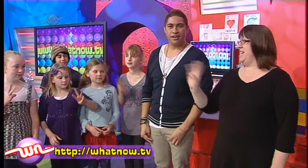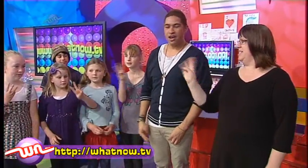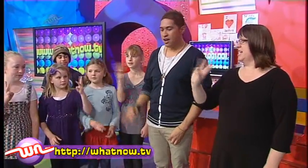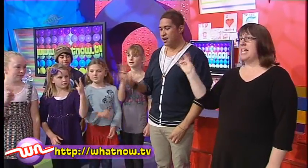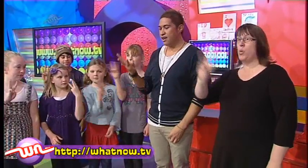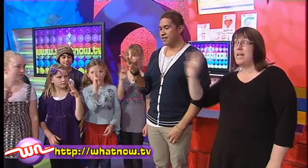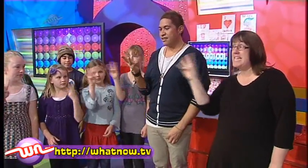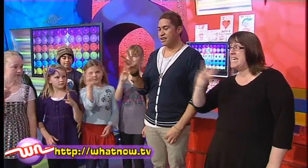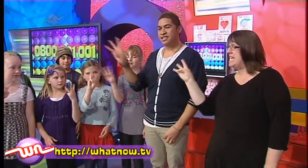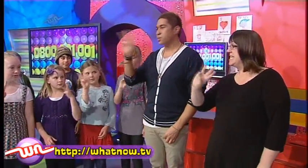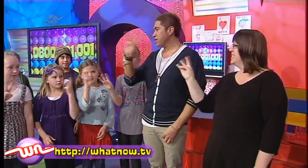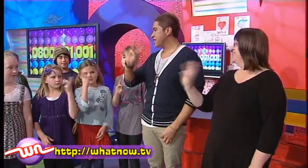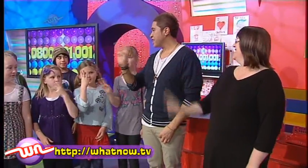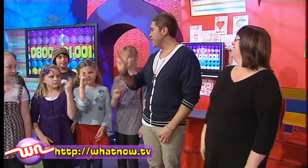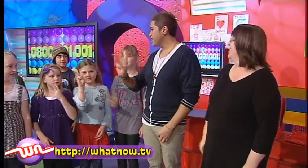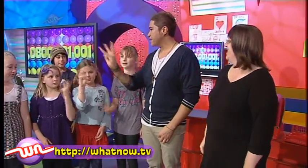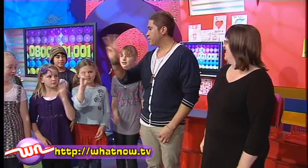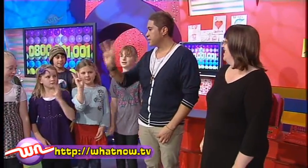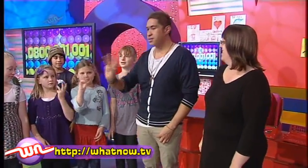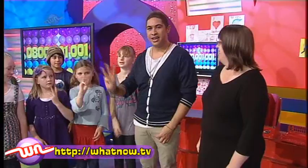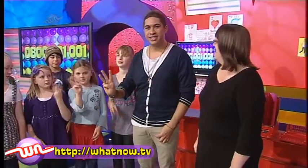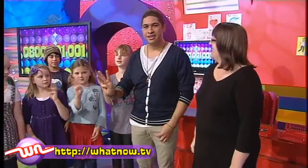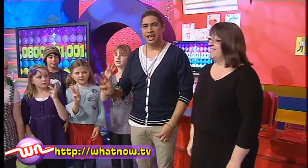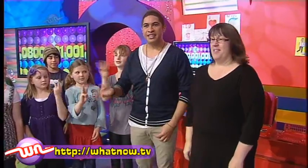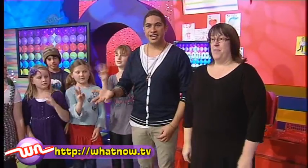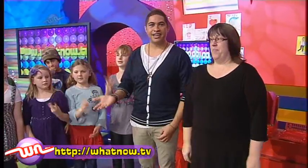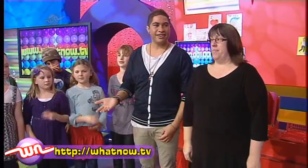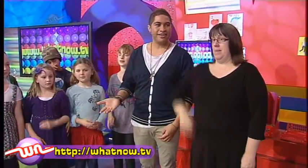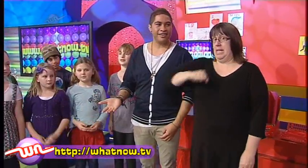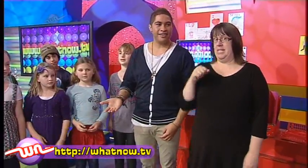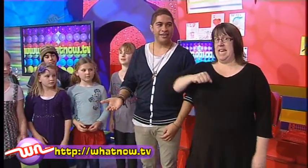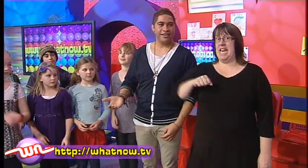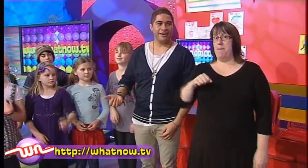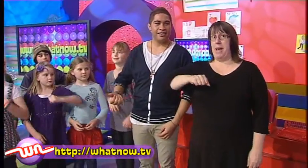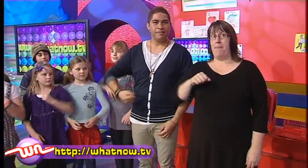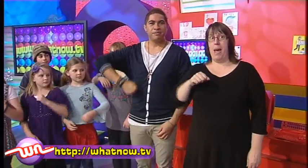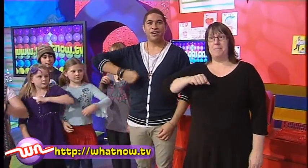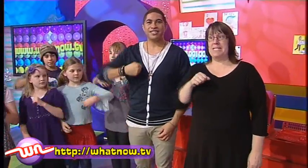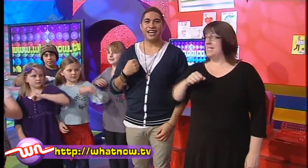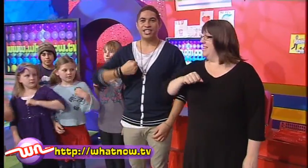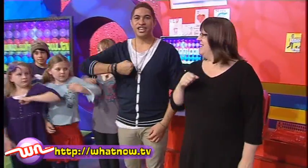Wellington, because it's windy. Because it's windy. I like that. Windy Wellington. Dunedin? Dunedin, bagpipes. Because they like chickens?